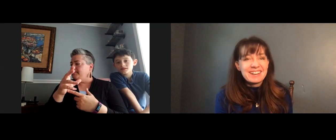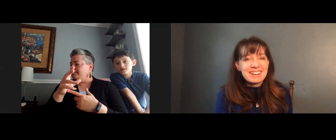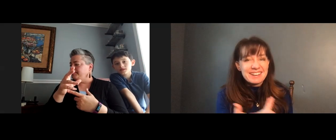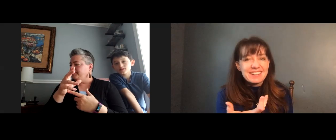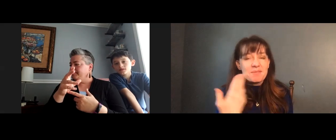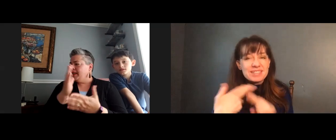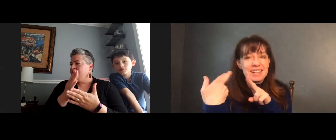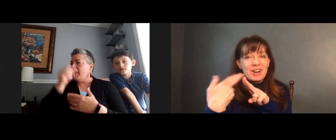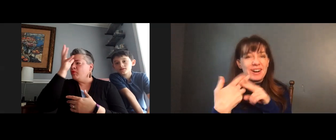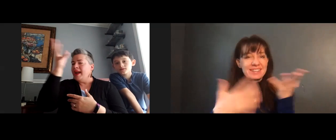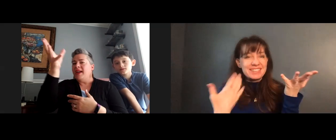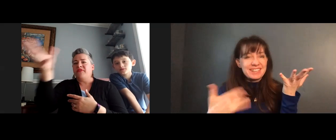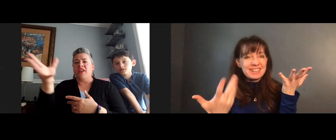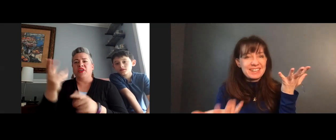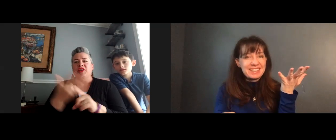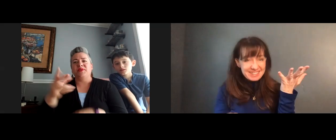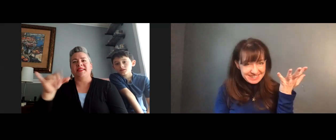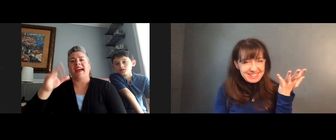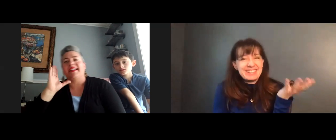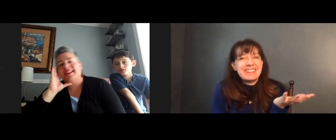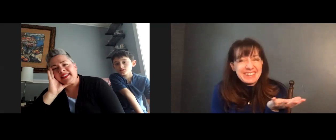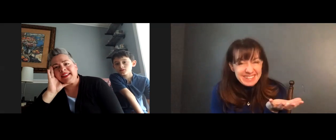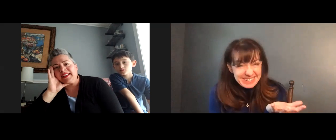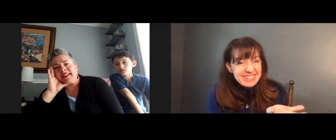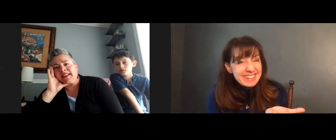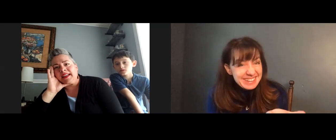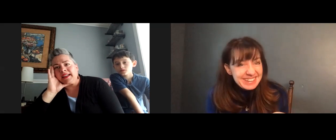um yeah what's that called my grandfather used that